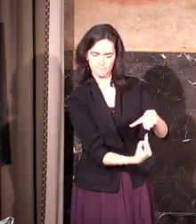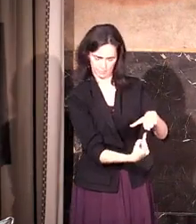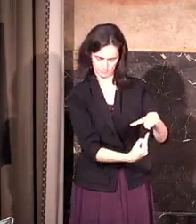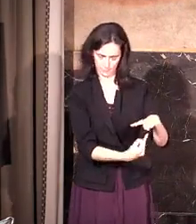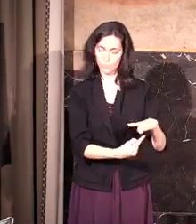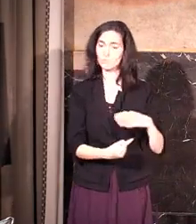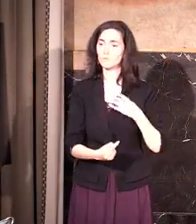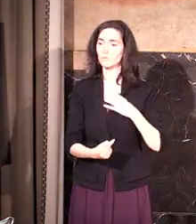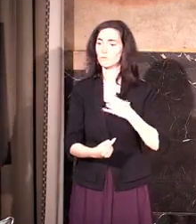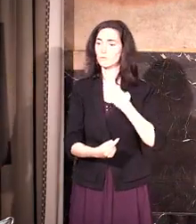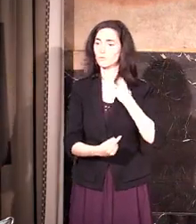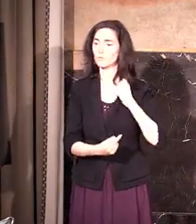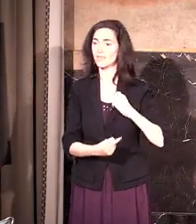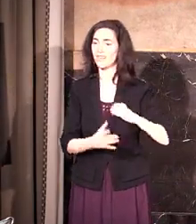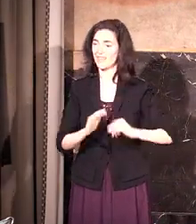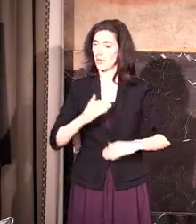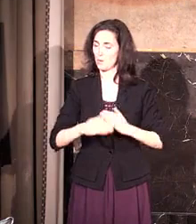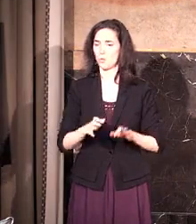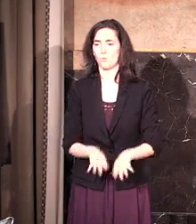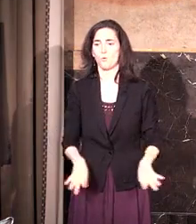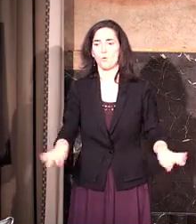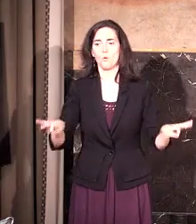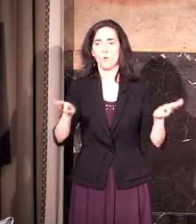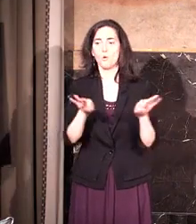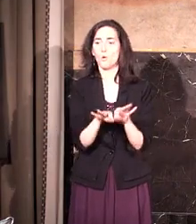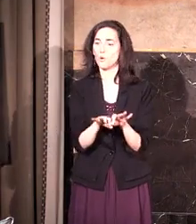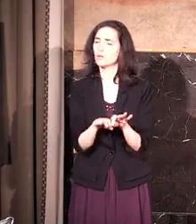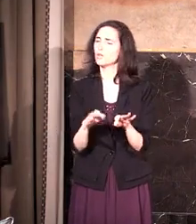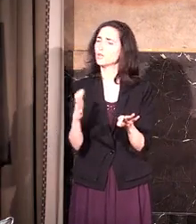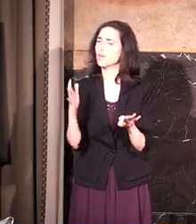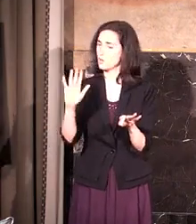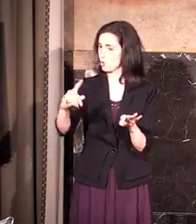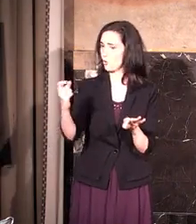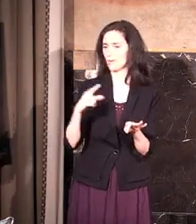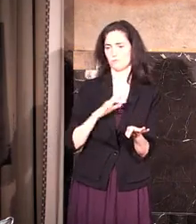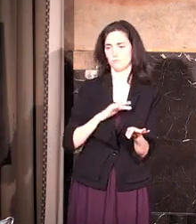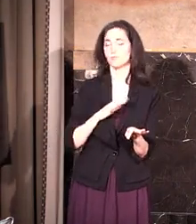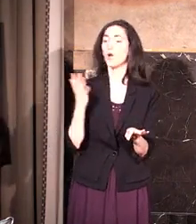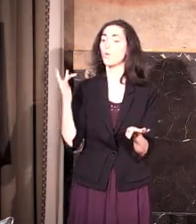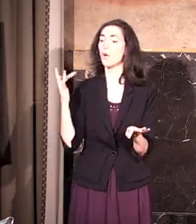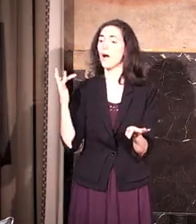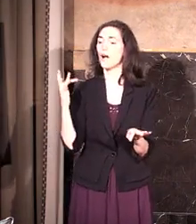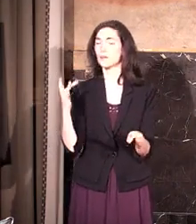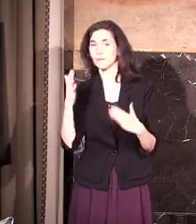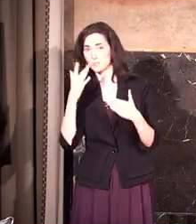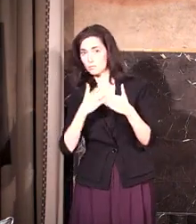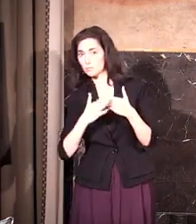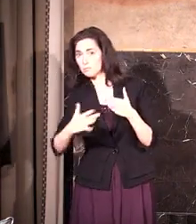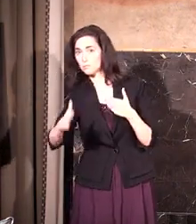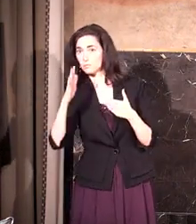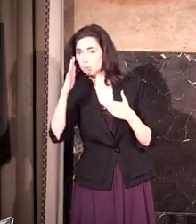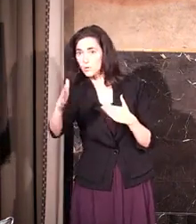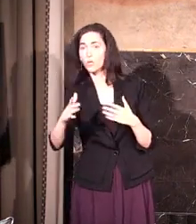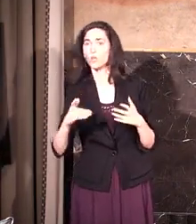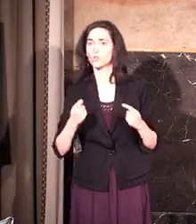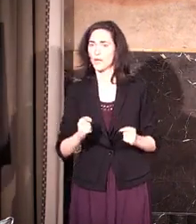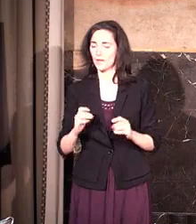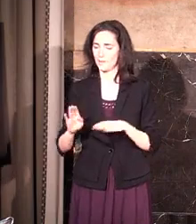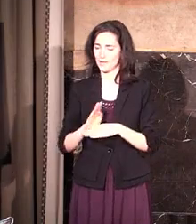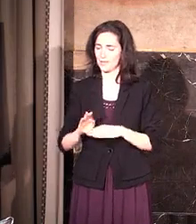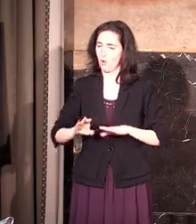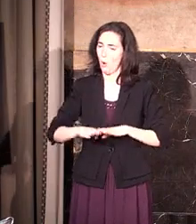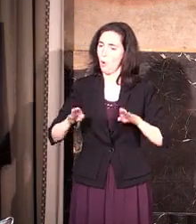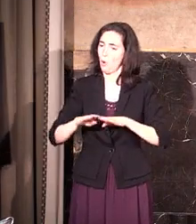so critical, and the reason it's such a great question, Leo, is as we move forward and engage more of the economy